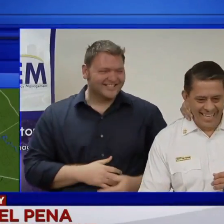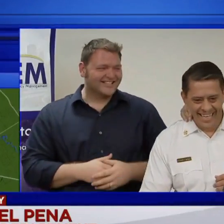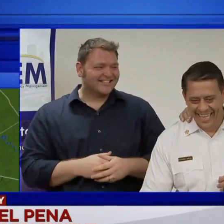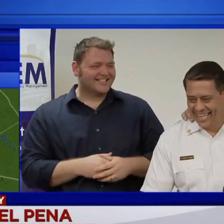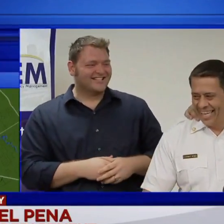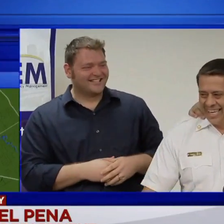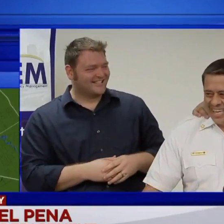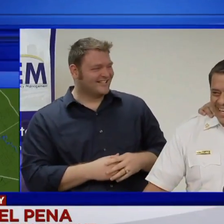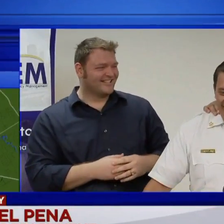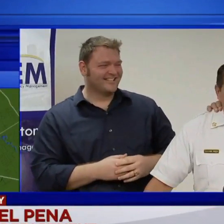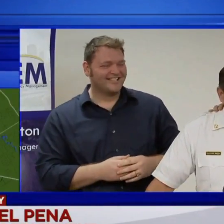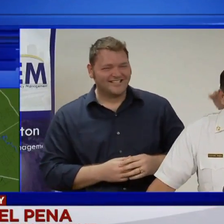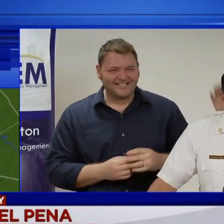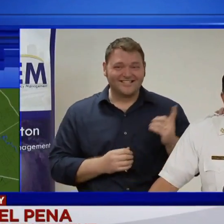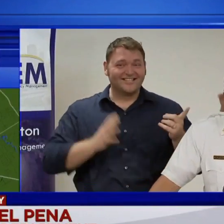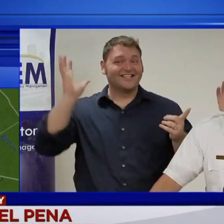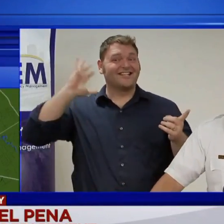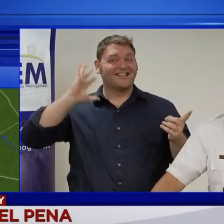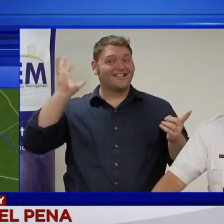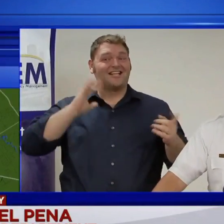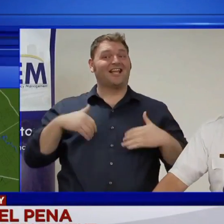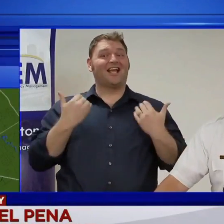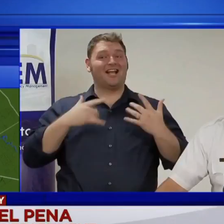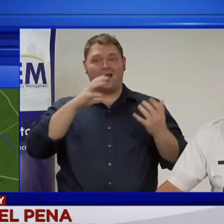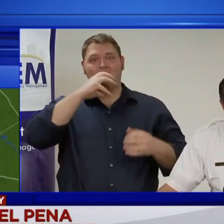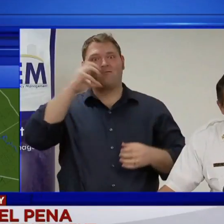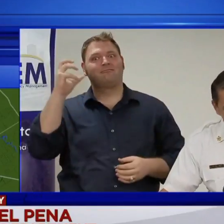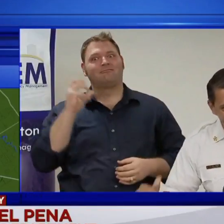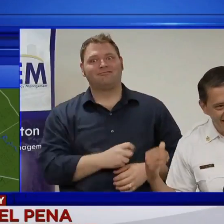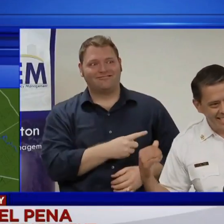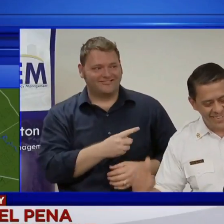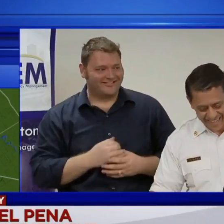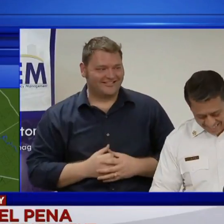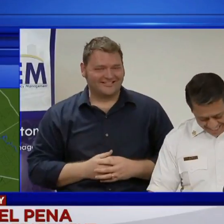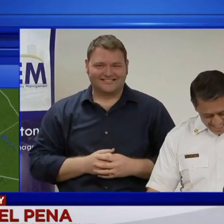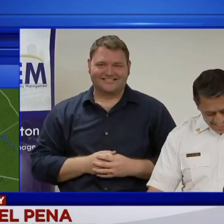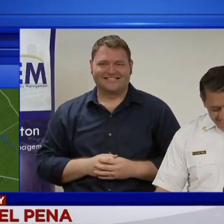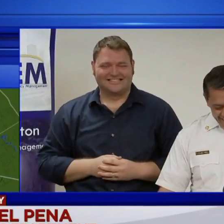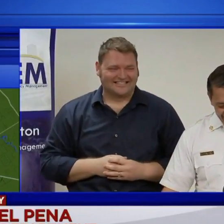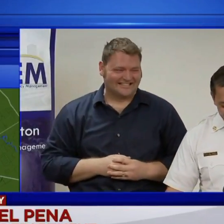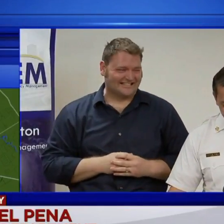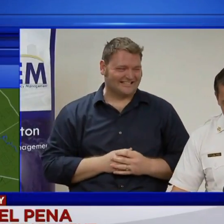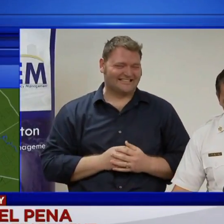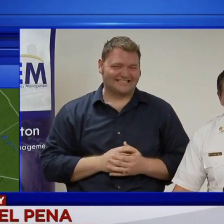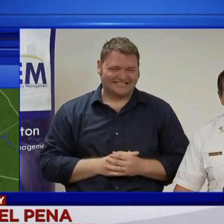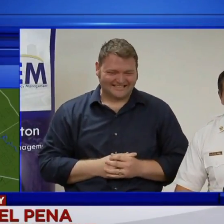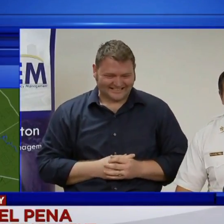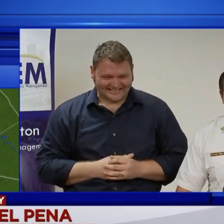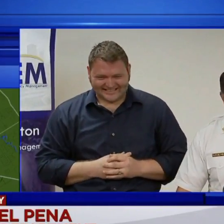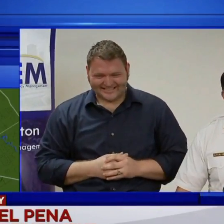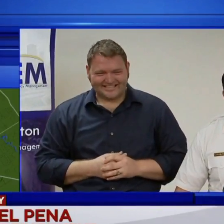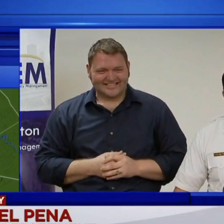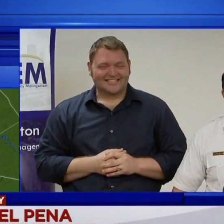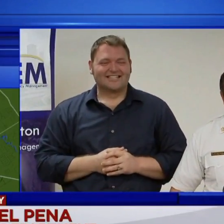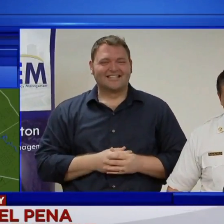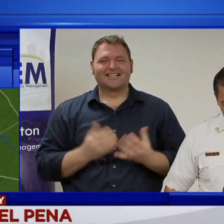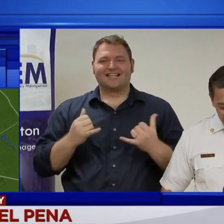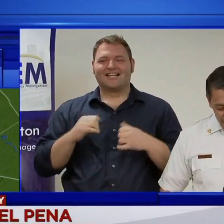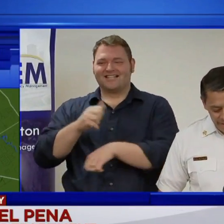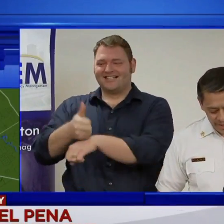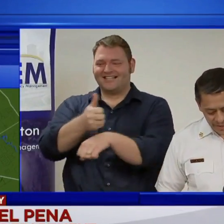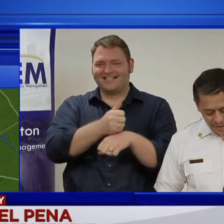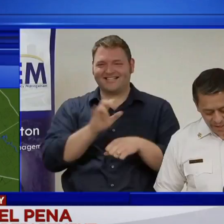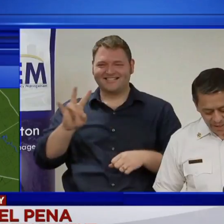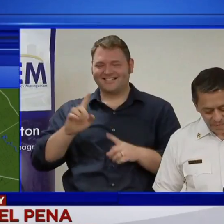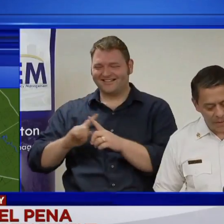He doesn't look as young as he once did. Now he's not going to say what I say, right? We've established 7 area commands